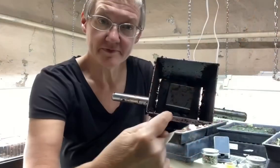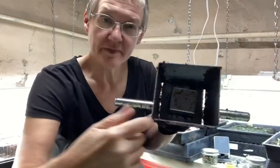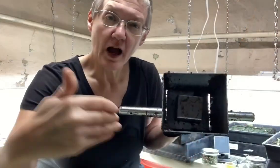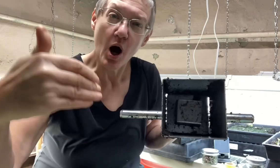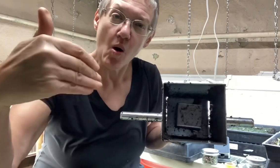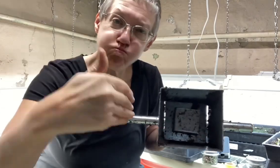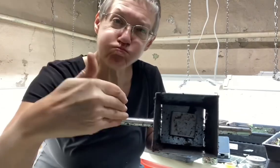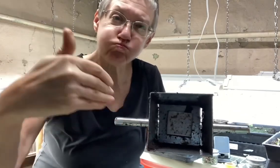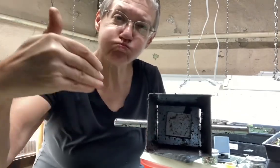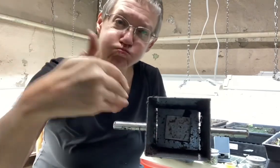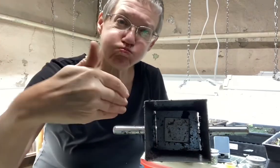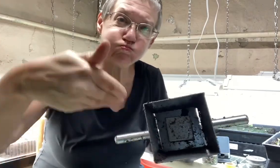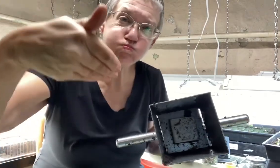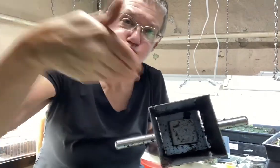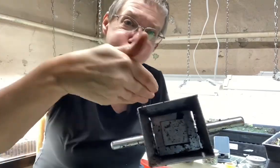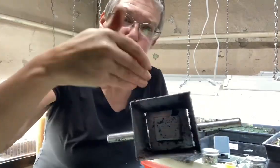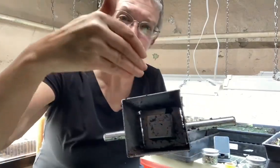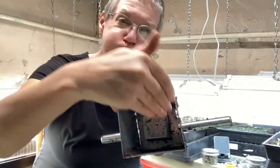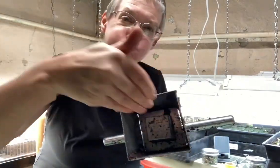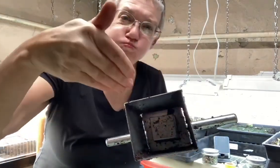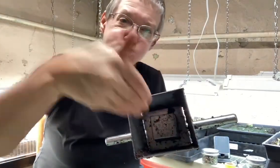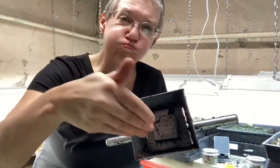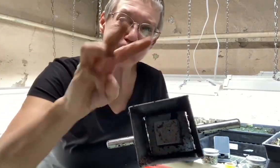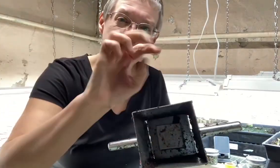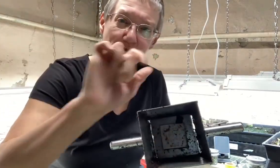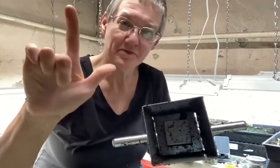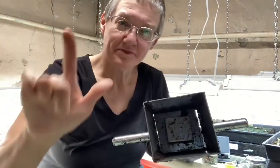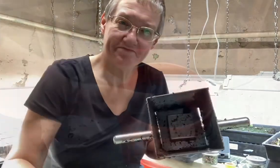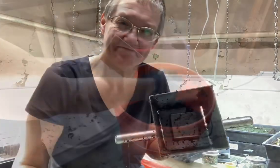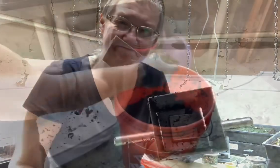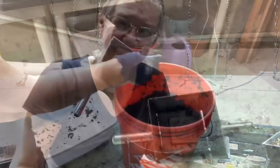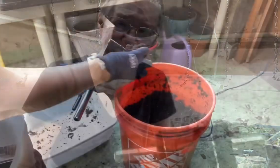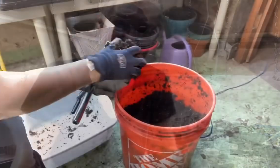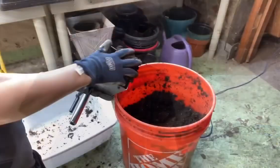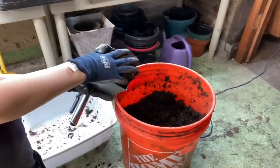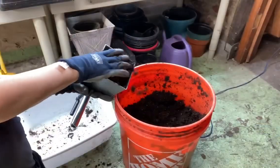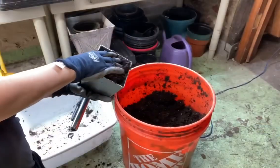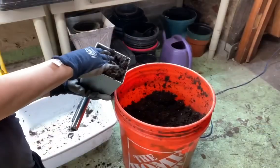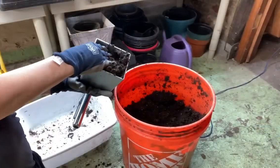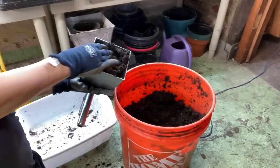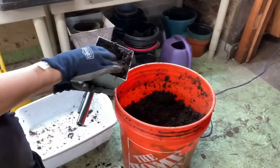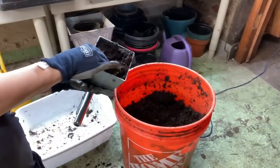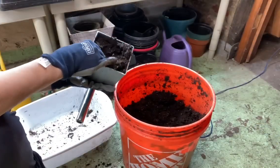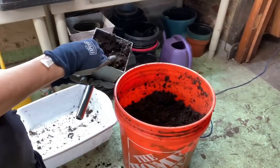You're going to want to press it in really firmly along these edges.